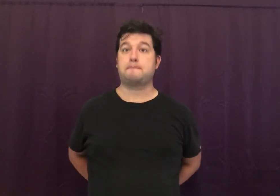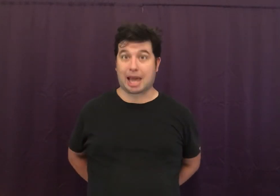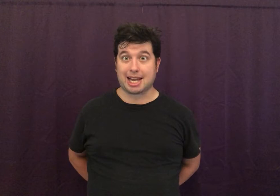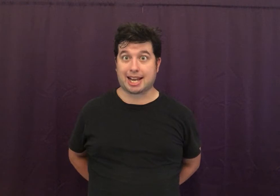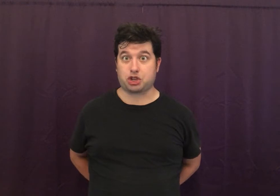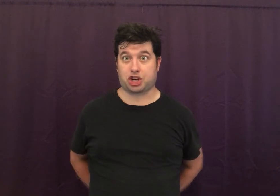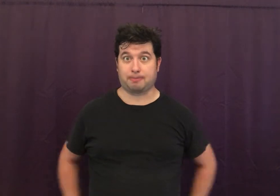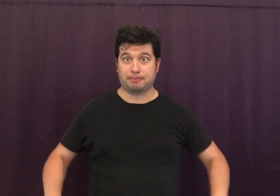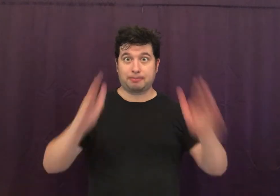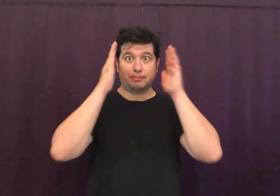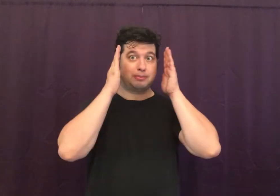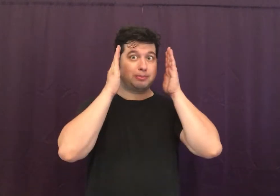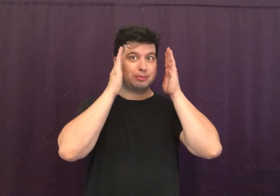Pay attention.